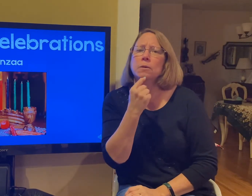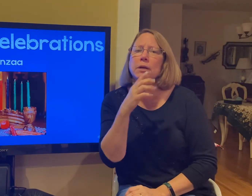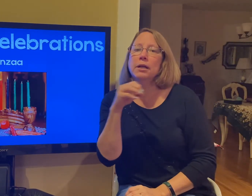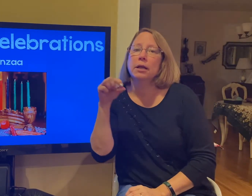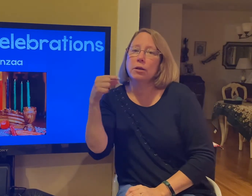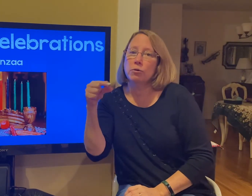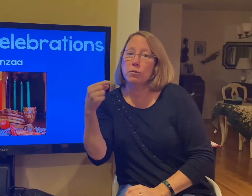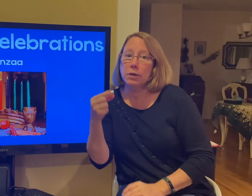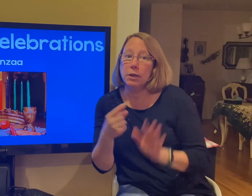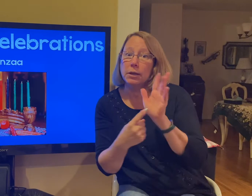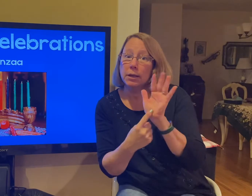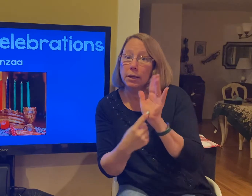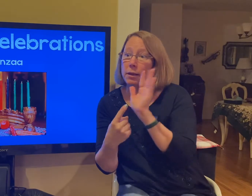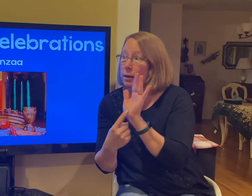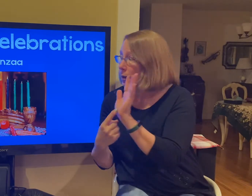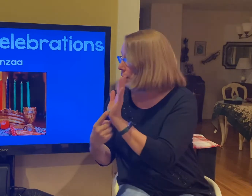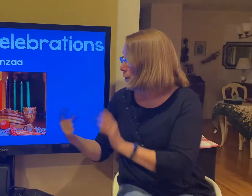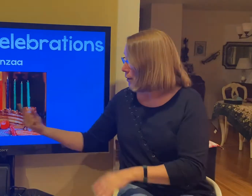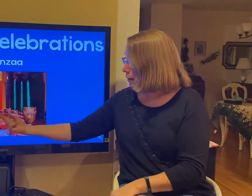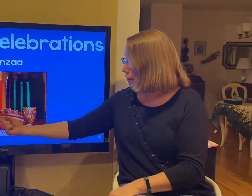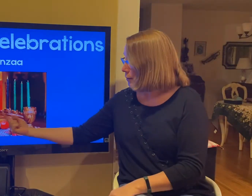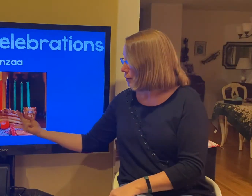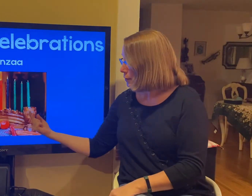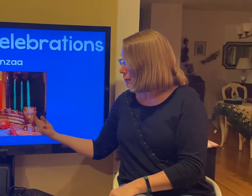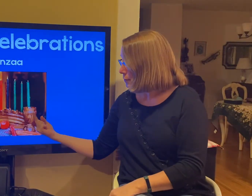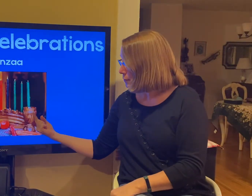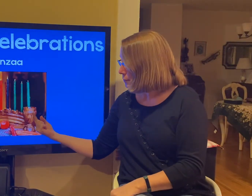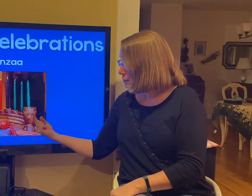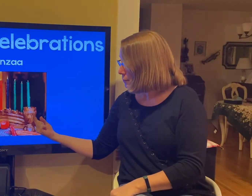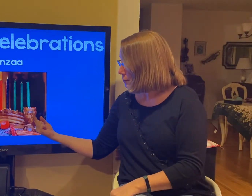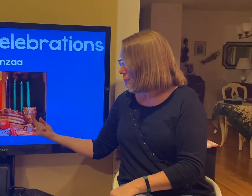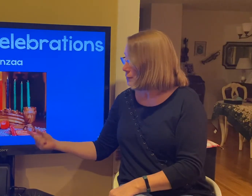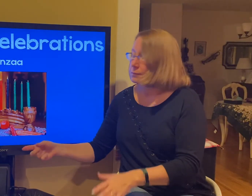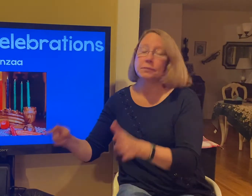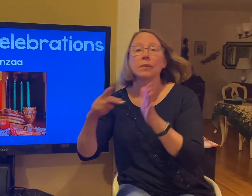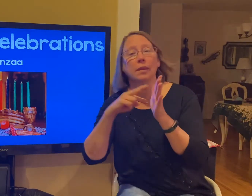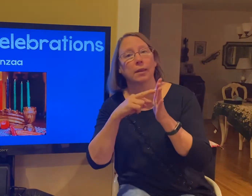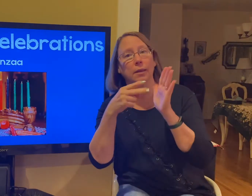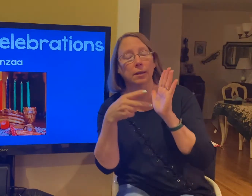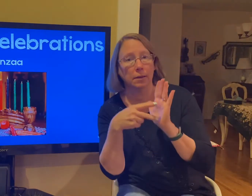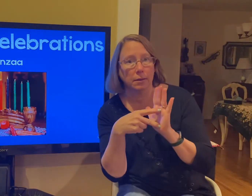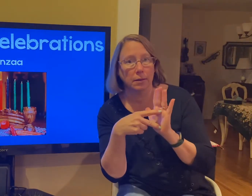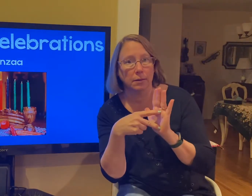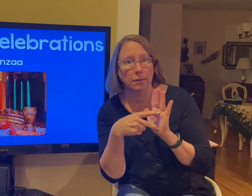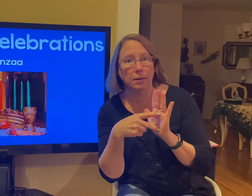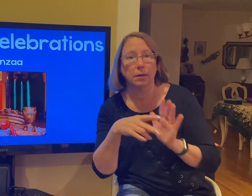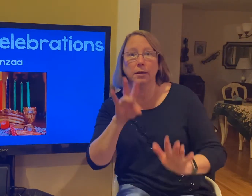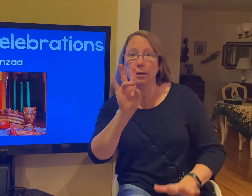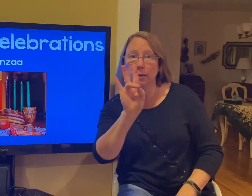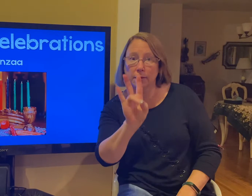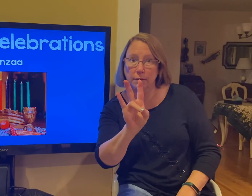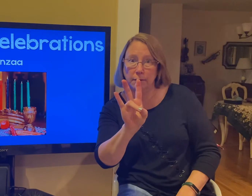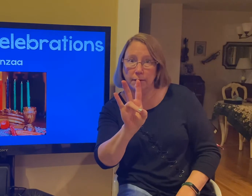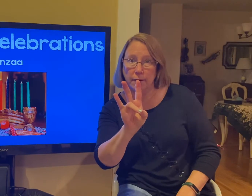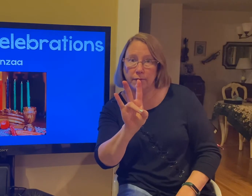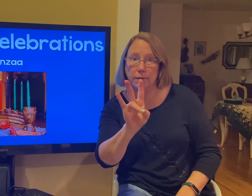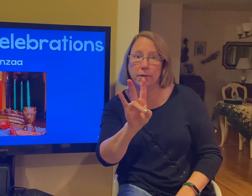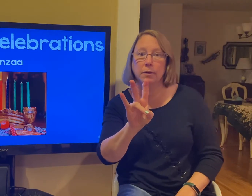candles. These candles symbolize the 7 basic values of